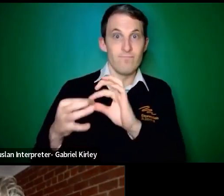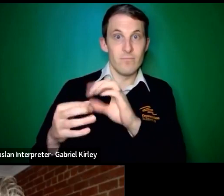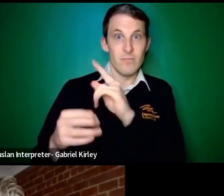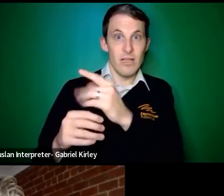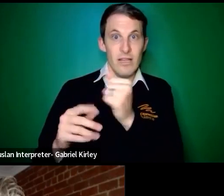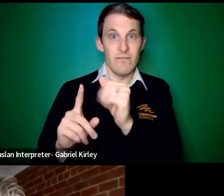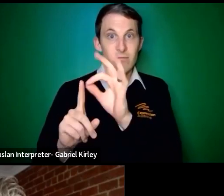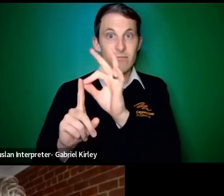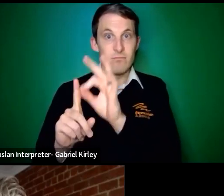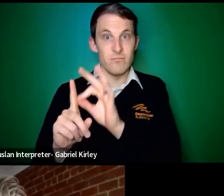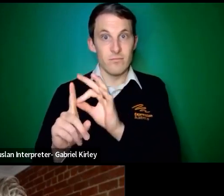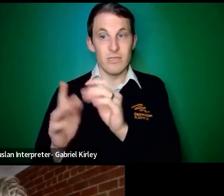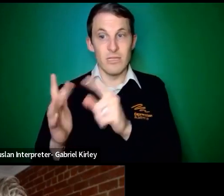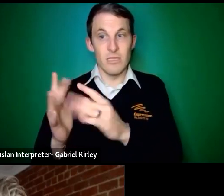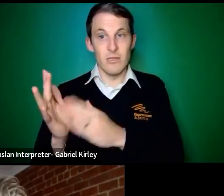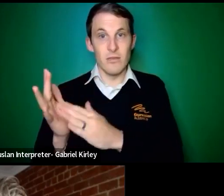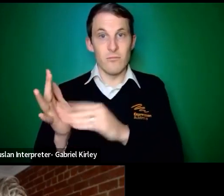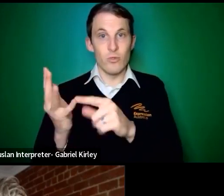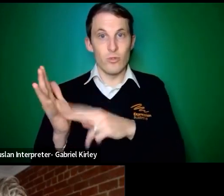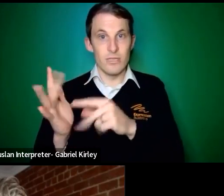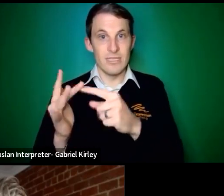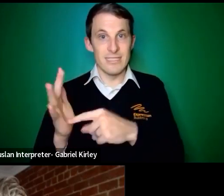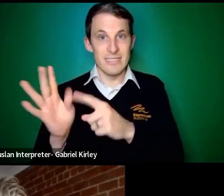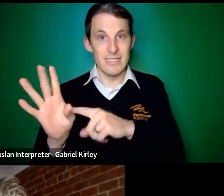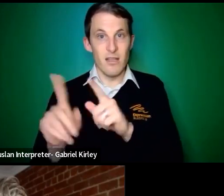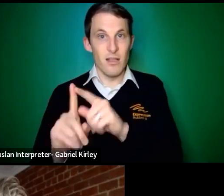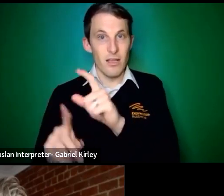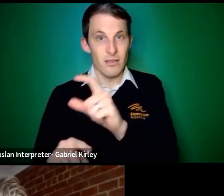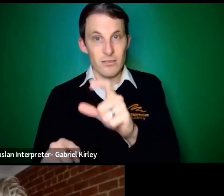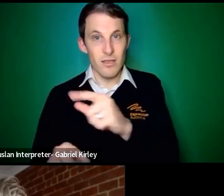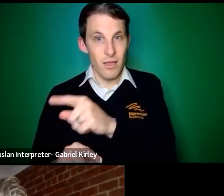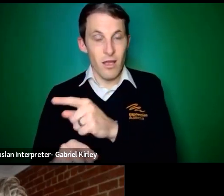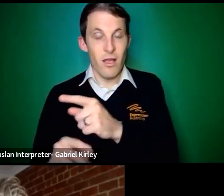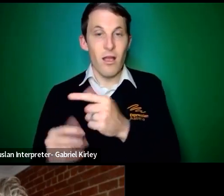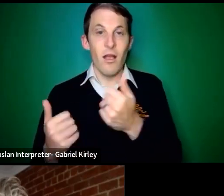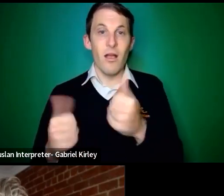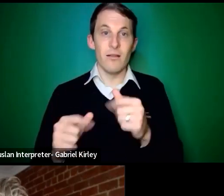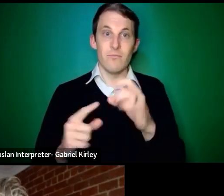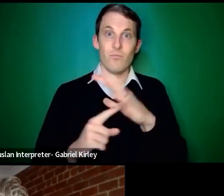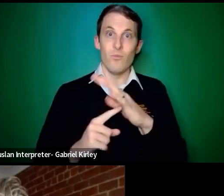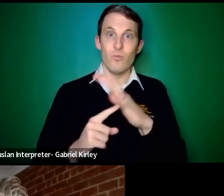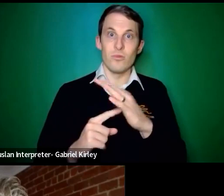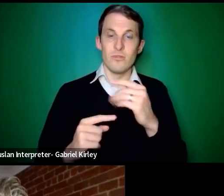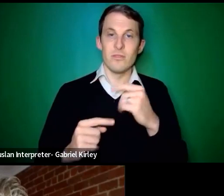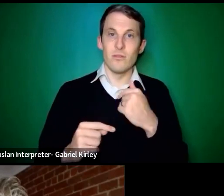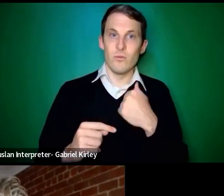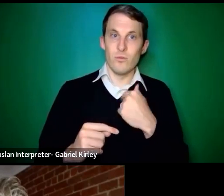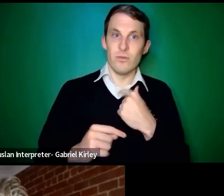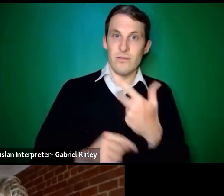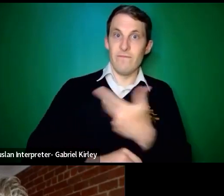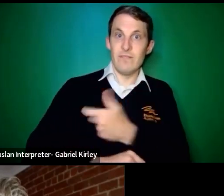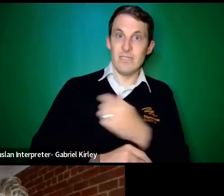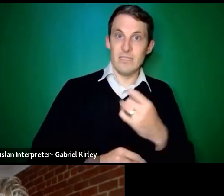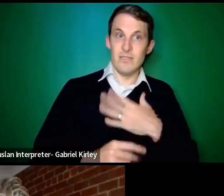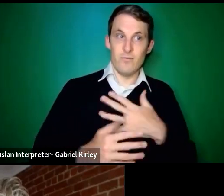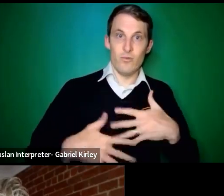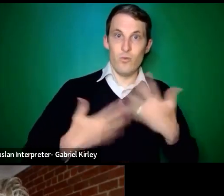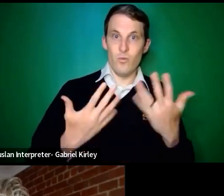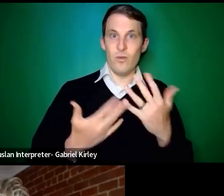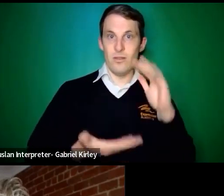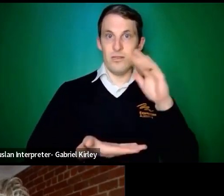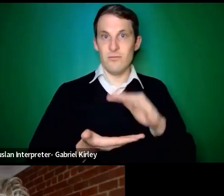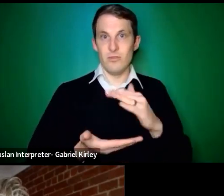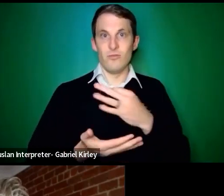we're vaccinated ourselves, so that if we do get COVID, we're getting it for a very shortest amount of time. We're not particularly sick.